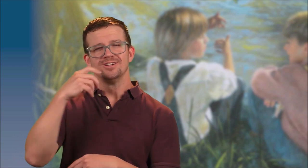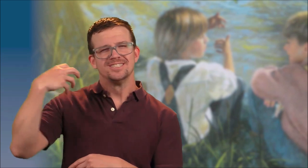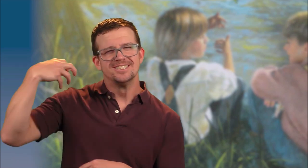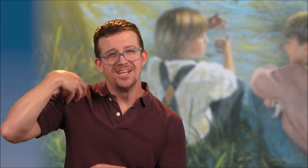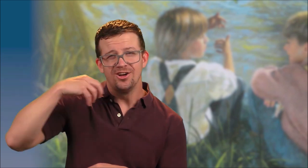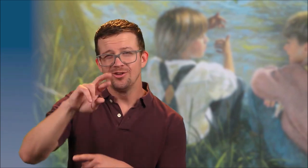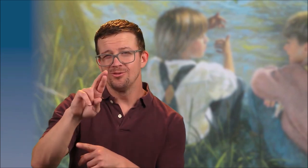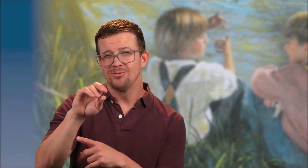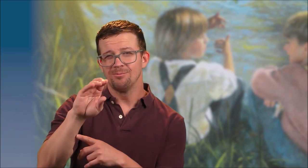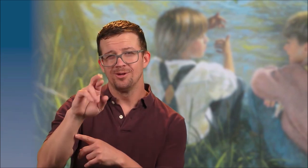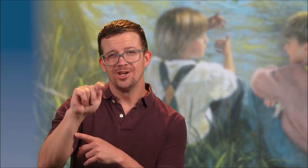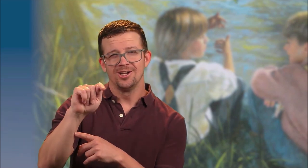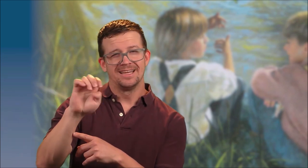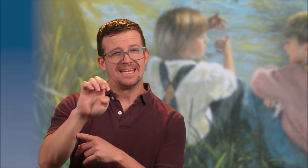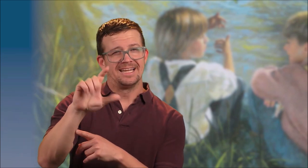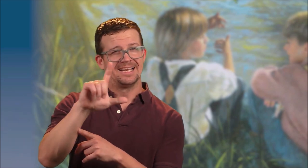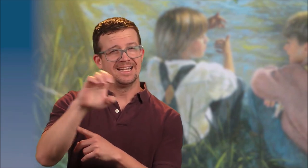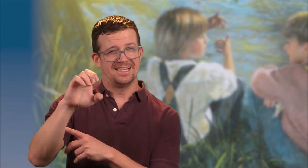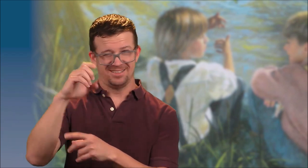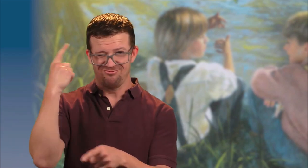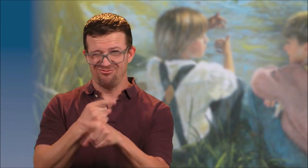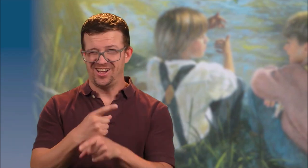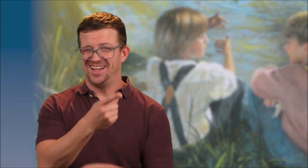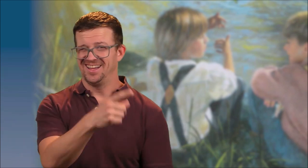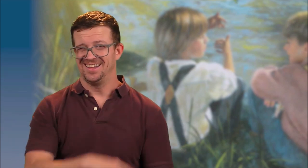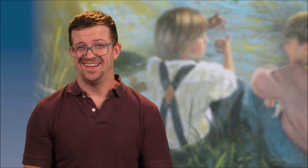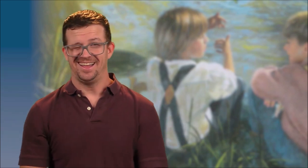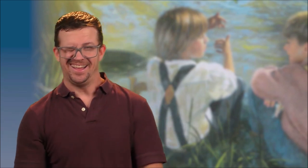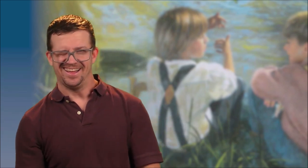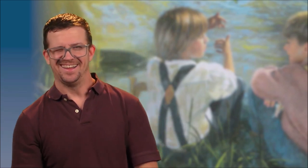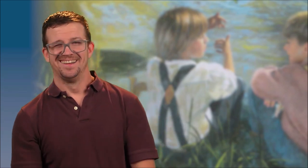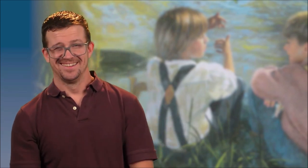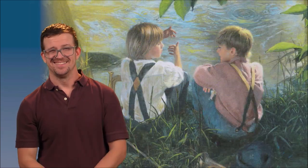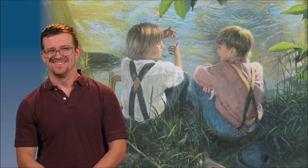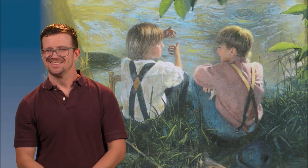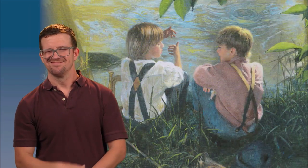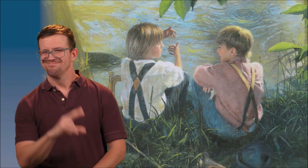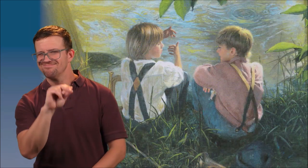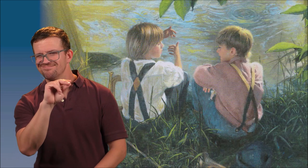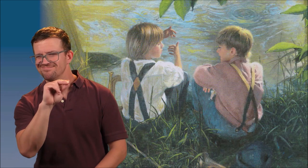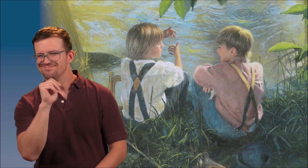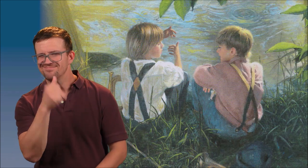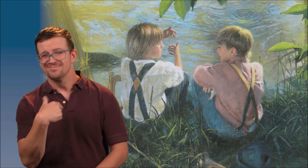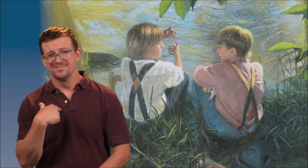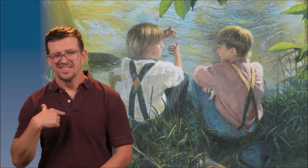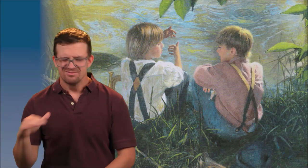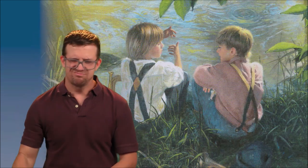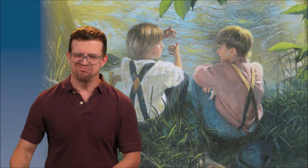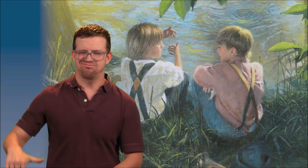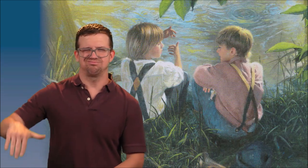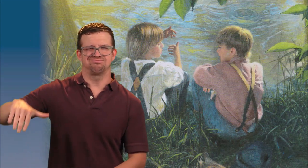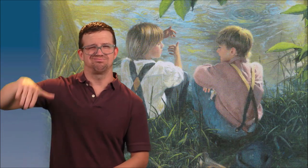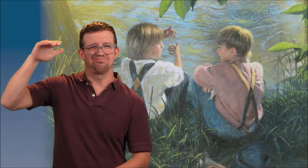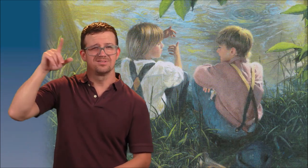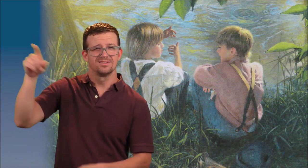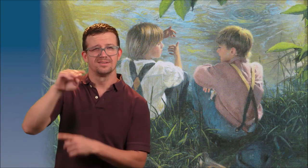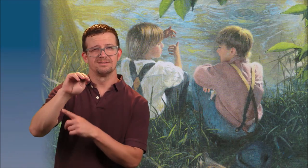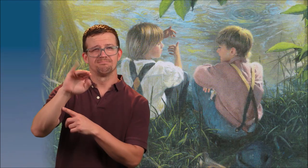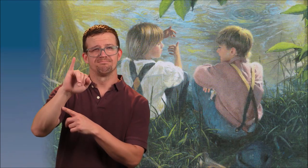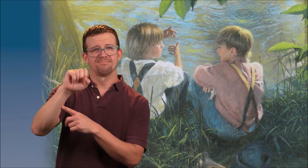Gabe laughed, and Orlee chuckled. It had been a long time since either boy had laughed. Bet you thought I was named